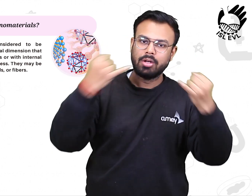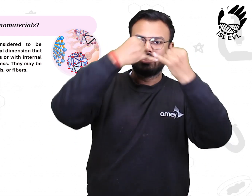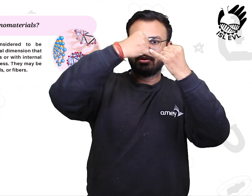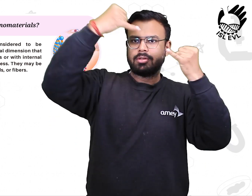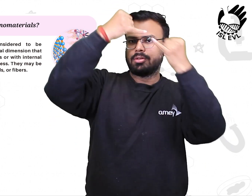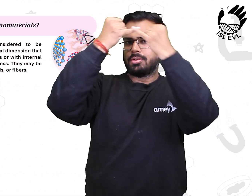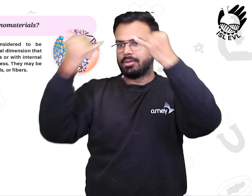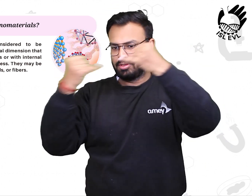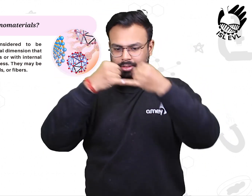of particles,